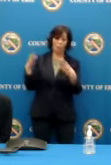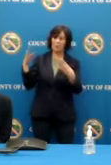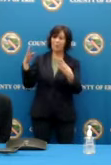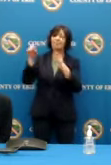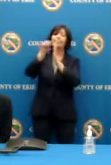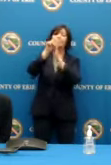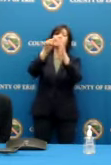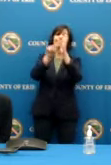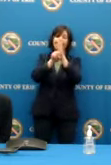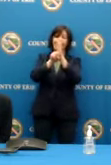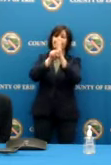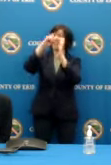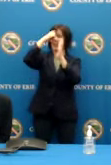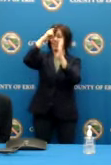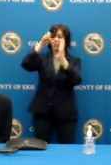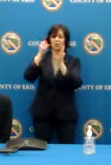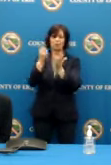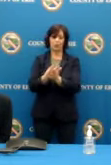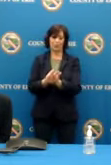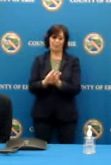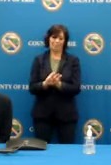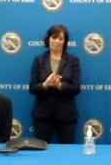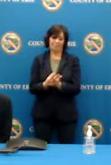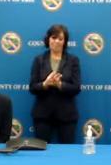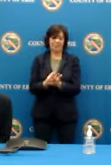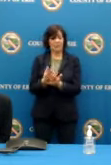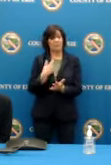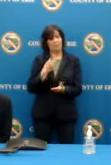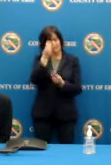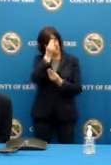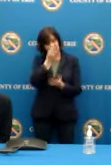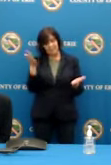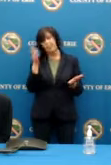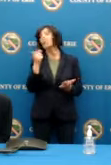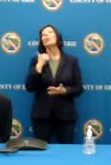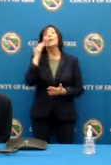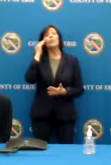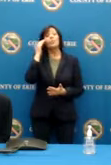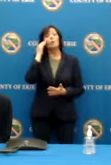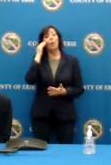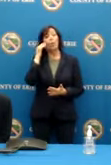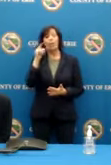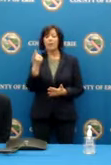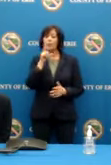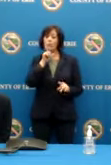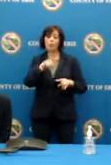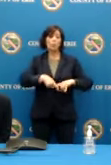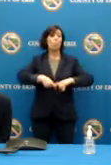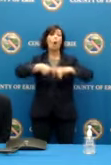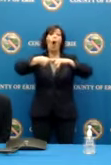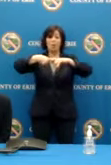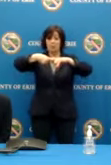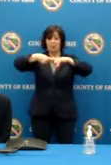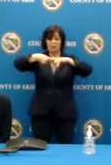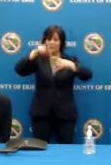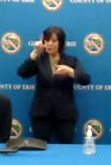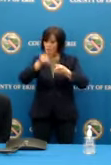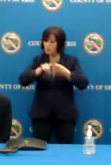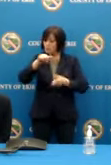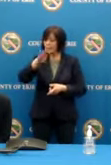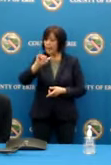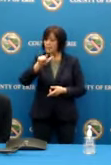it. So for now, I've been telling others, we know that there's a pause order with New York State through April 29th,